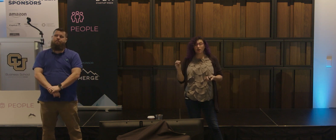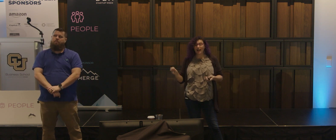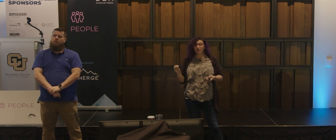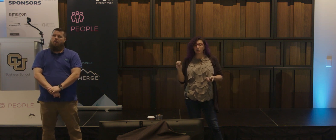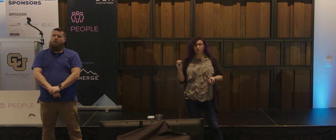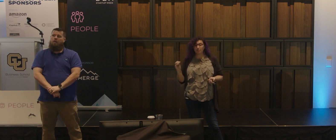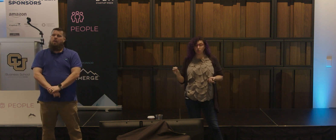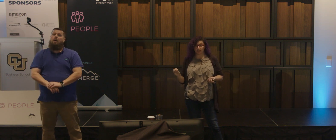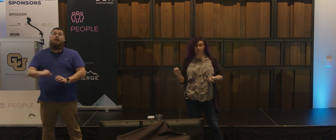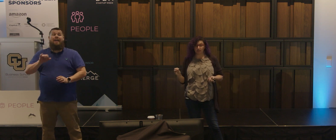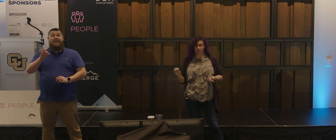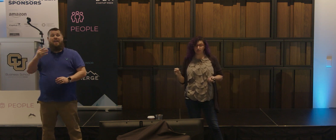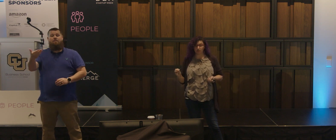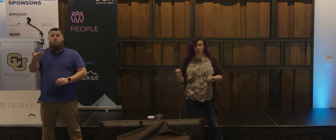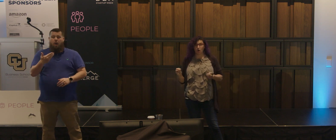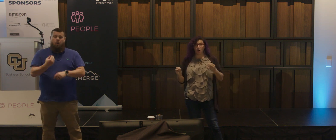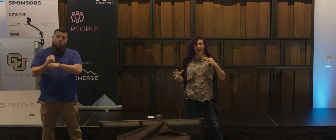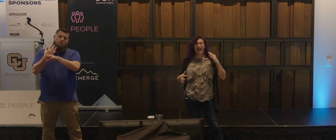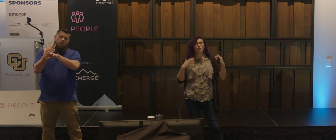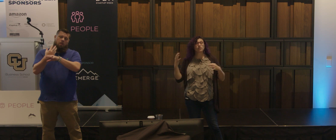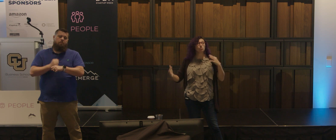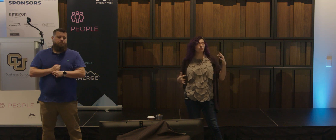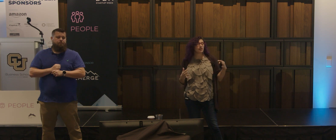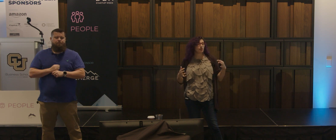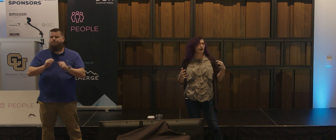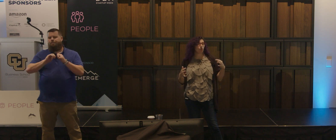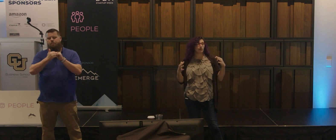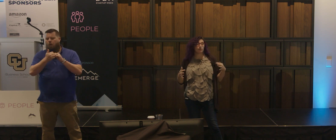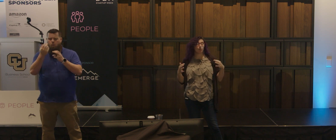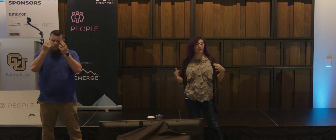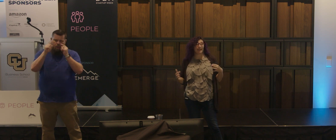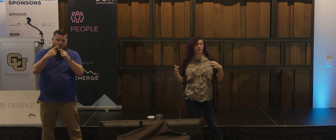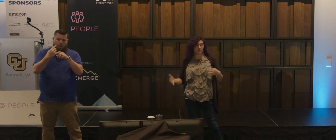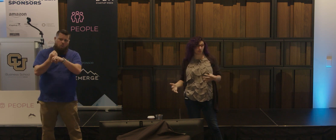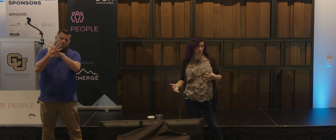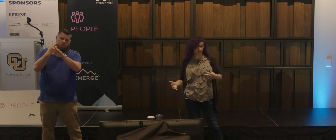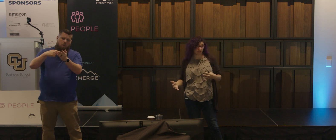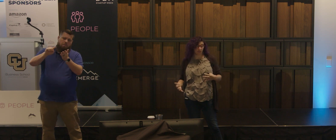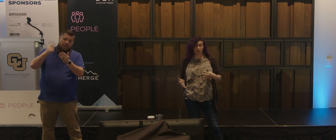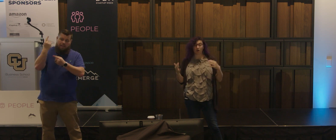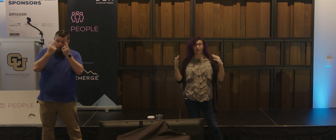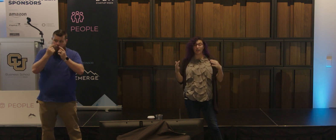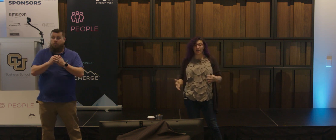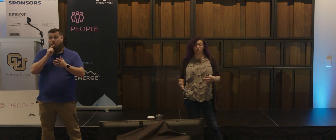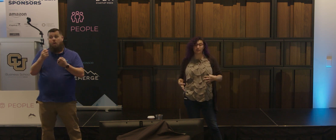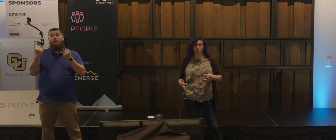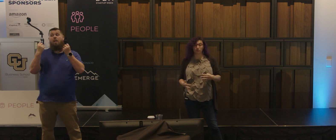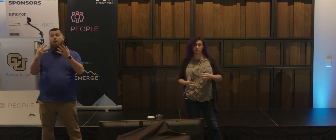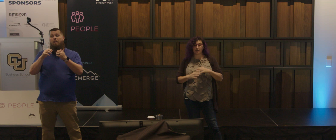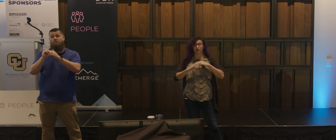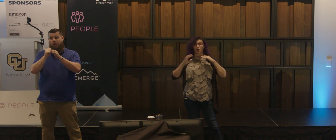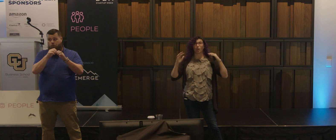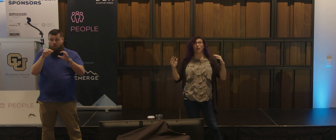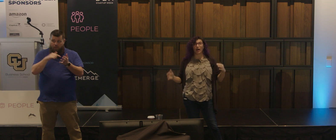If you are hiring remotely, how are you thinking about remote pay considerations? There are a lot of ways to